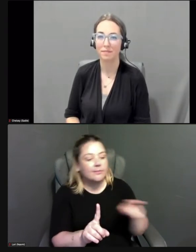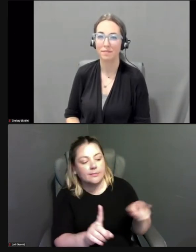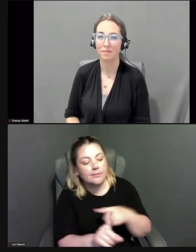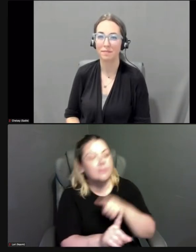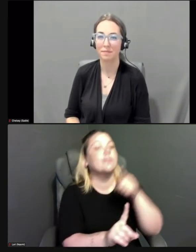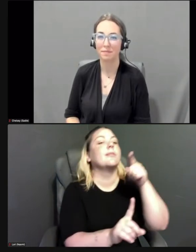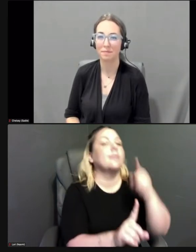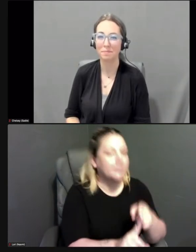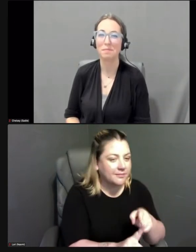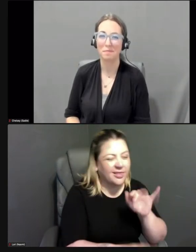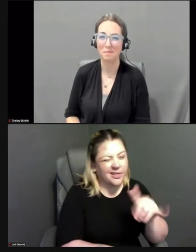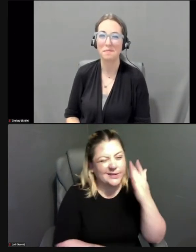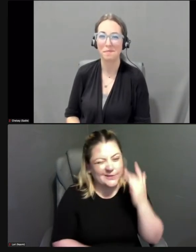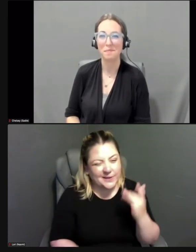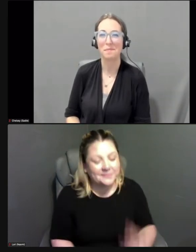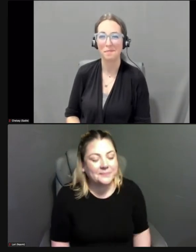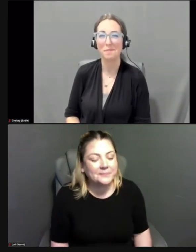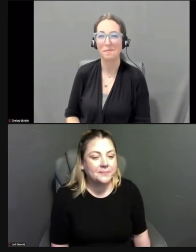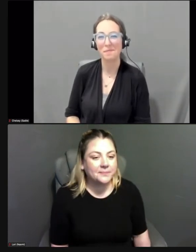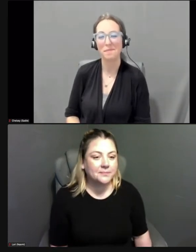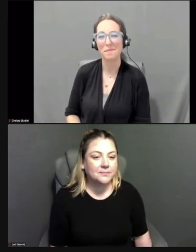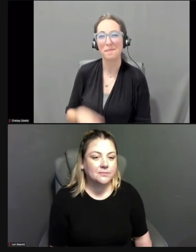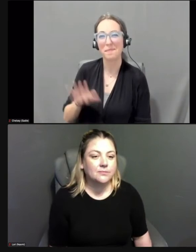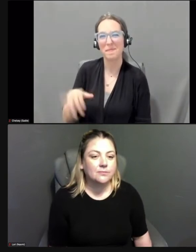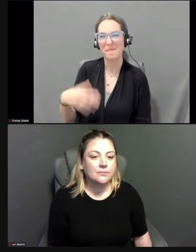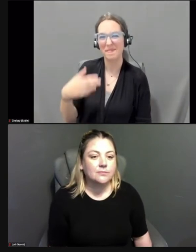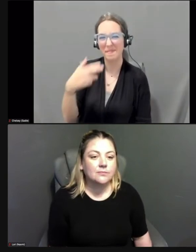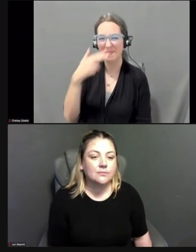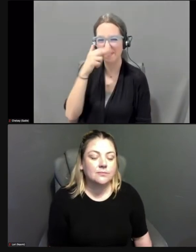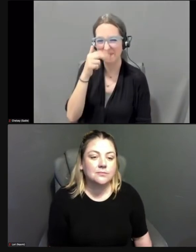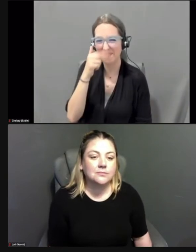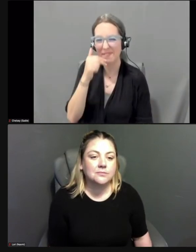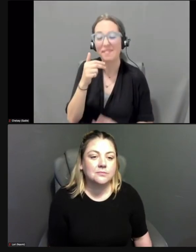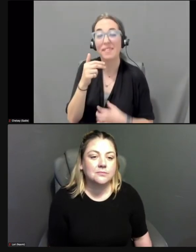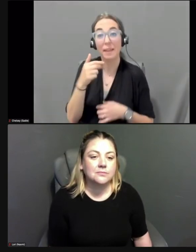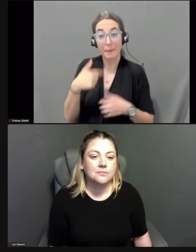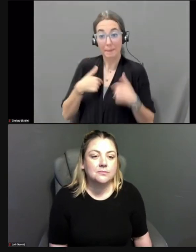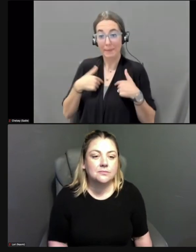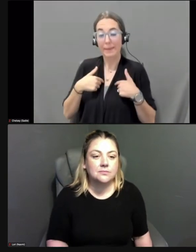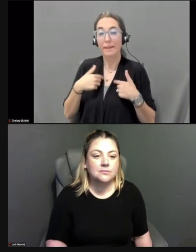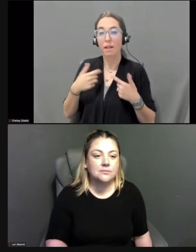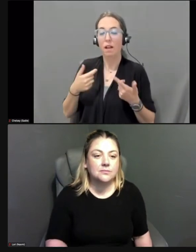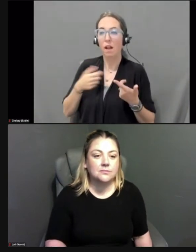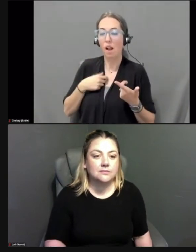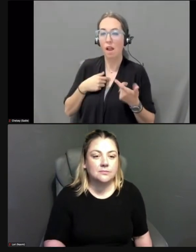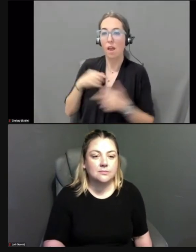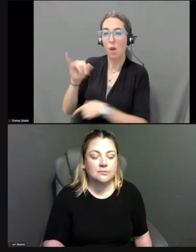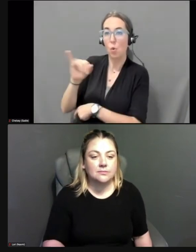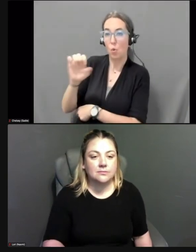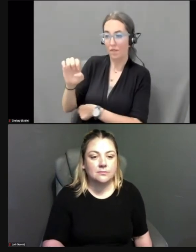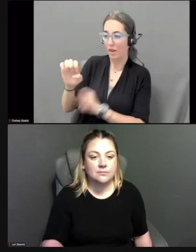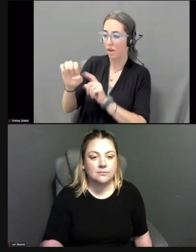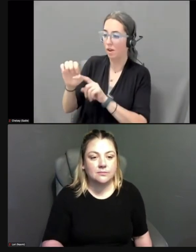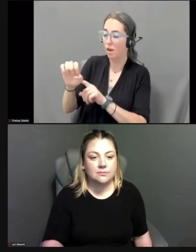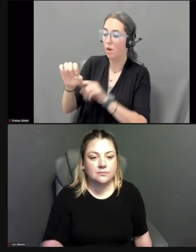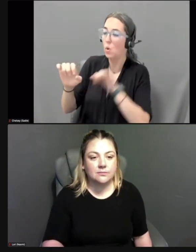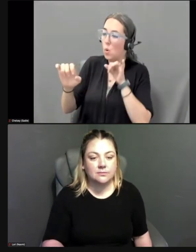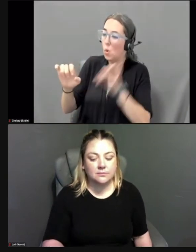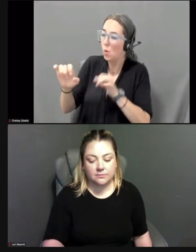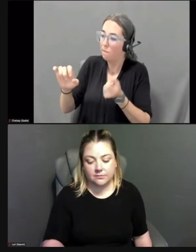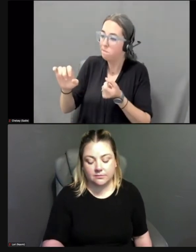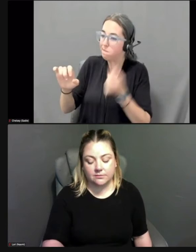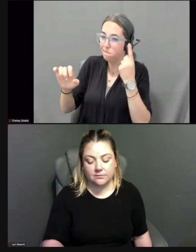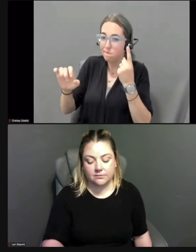of had the epiphany, I guess, and got clear on what intuitive eating was, at the time I